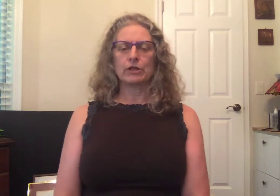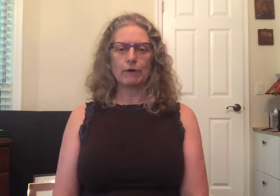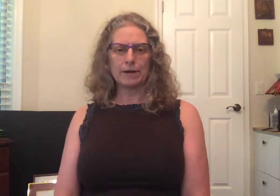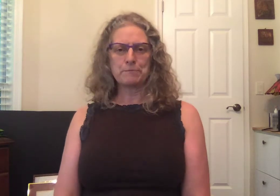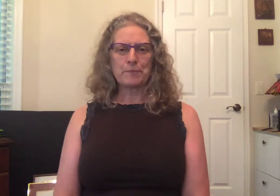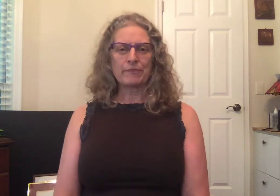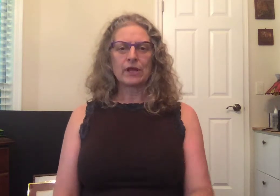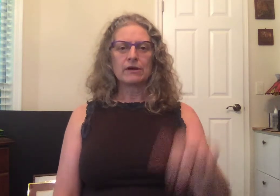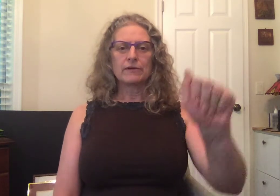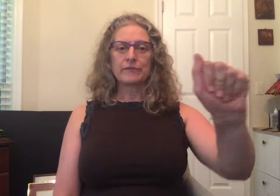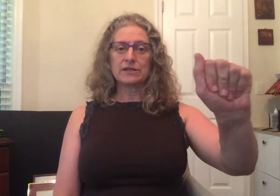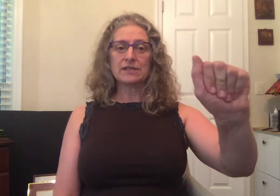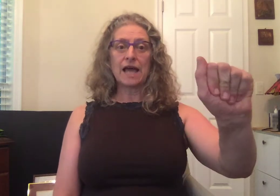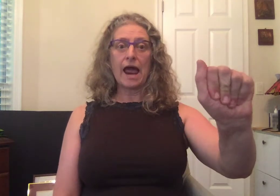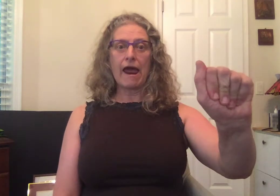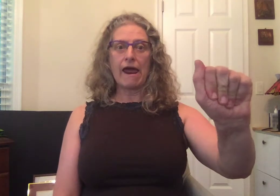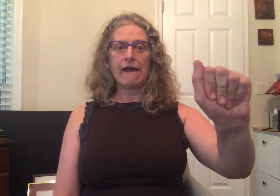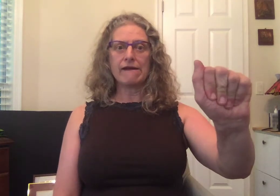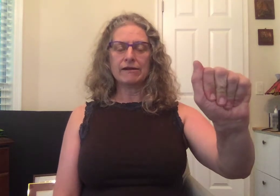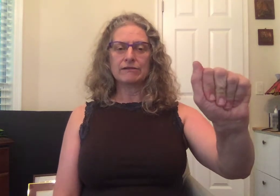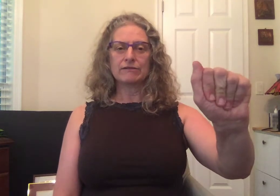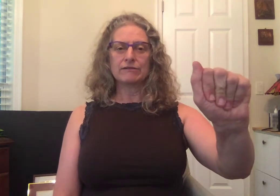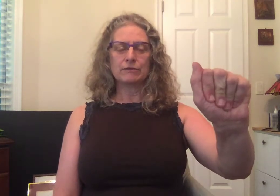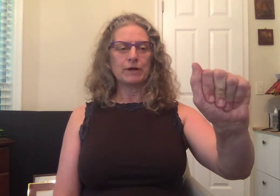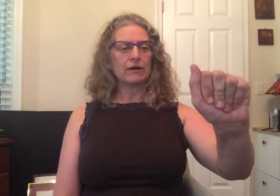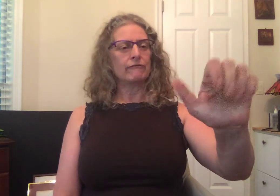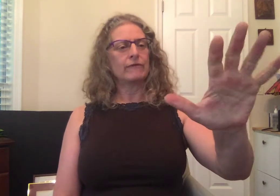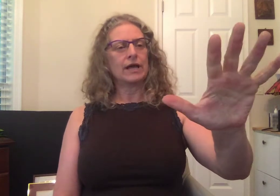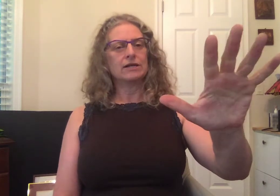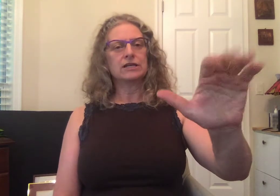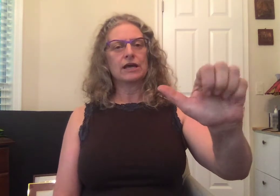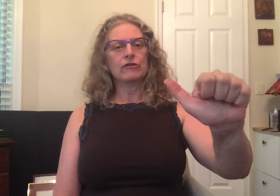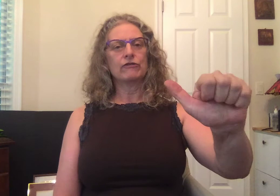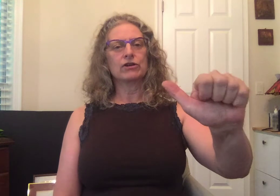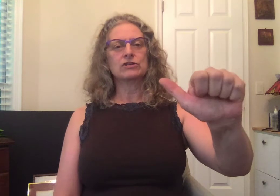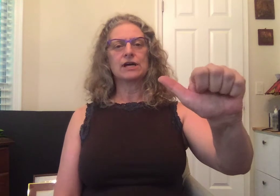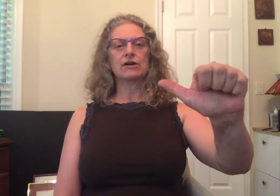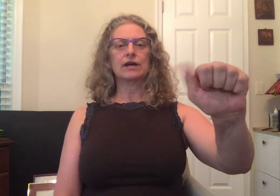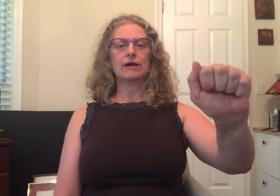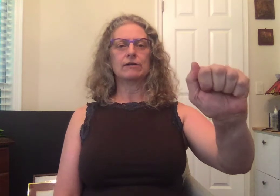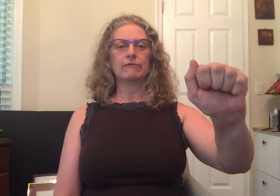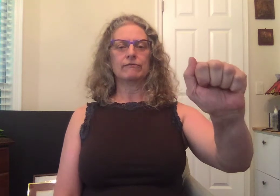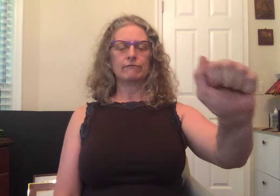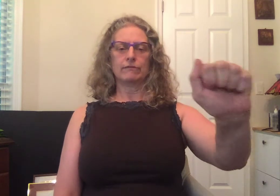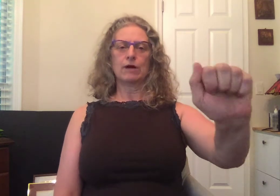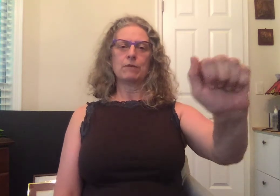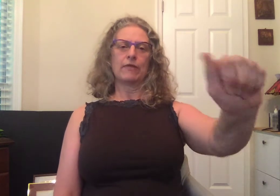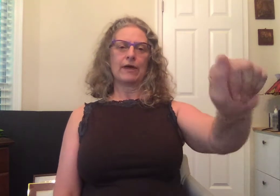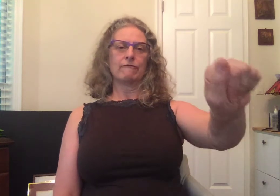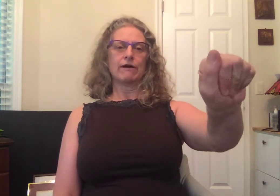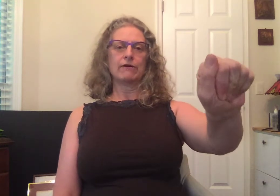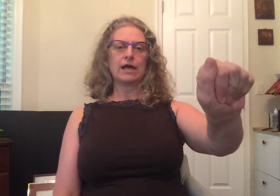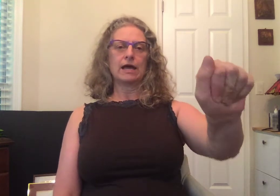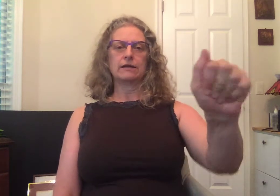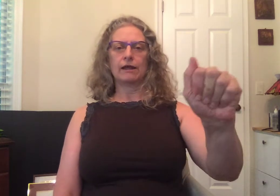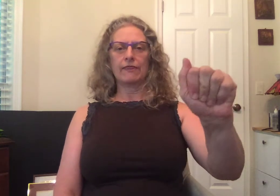ready? This is A. Make a hand together, fingers down, and thumb on the very end like that.